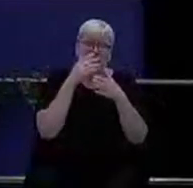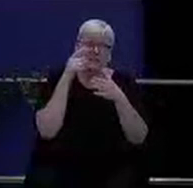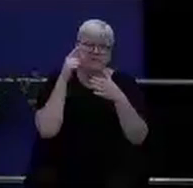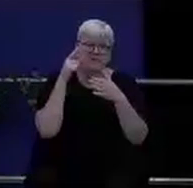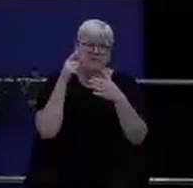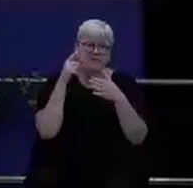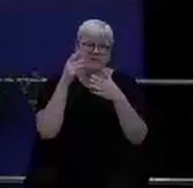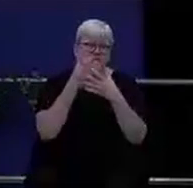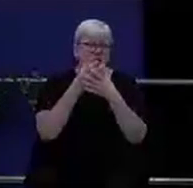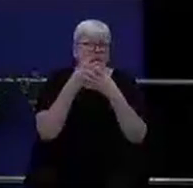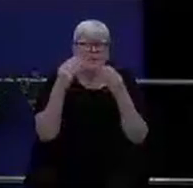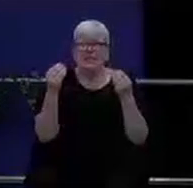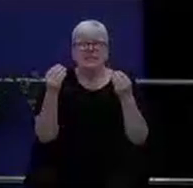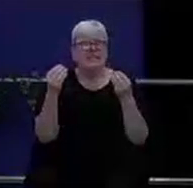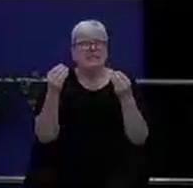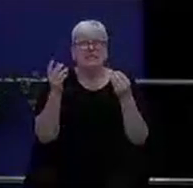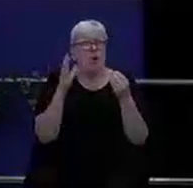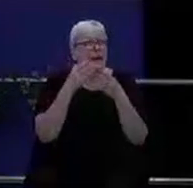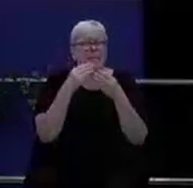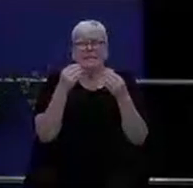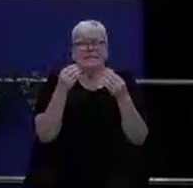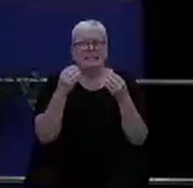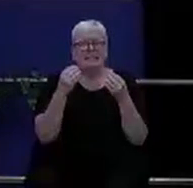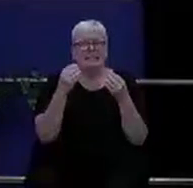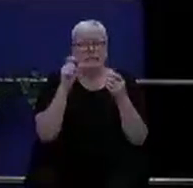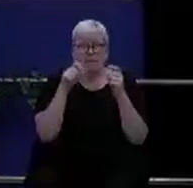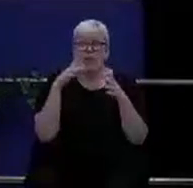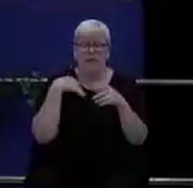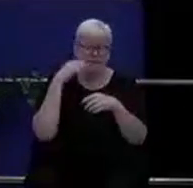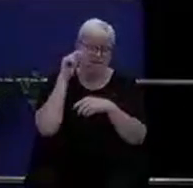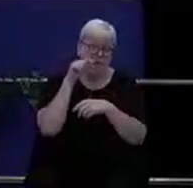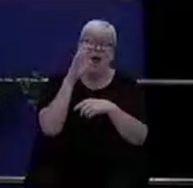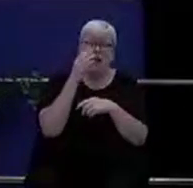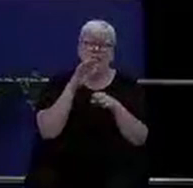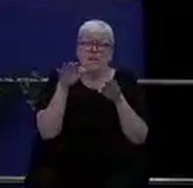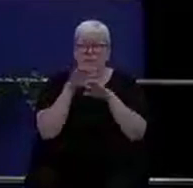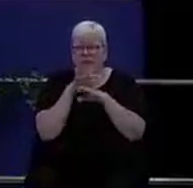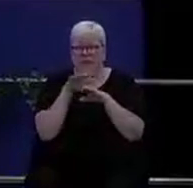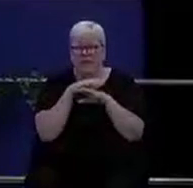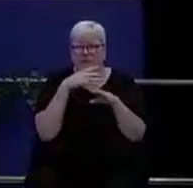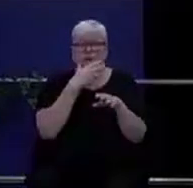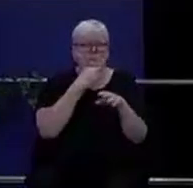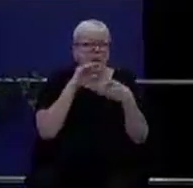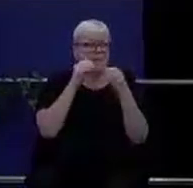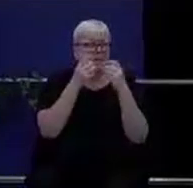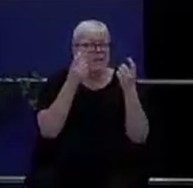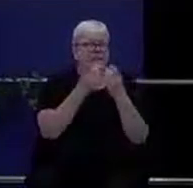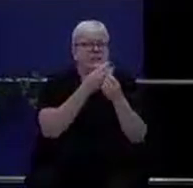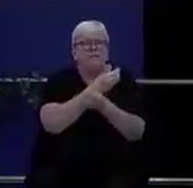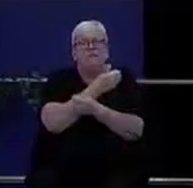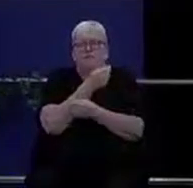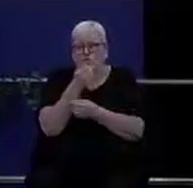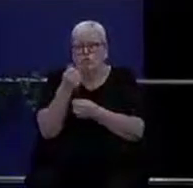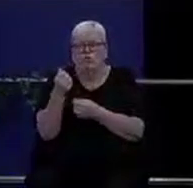it's not empty, I don't want to say it's empty at all, it's populated, but because the layers of man-made stuff are so few, it was